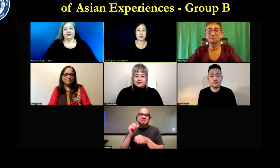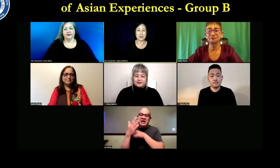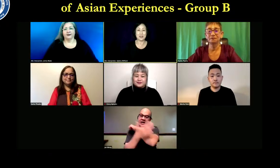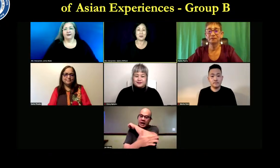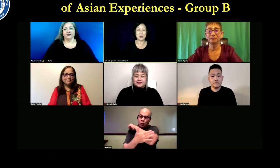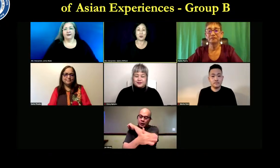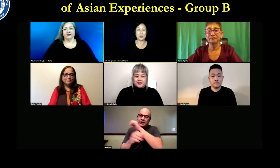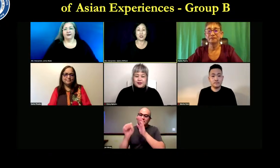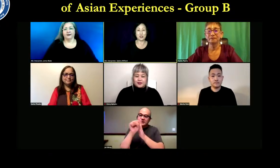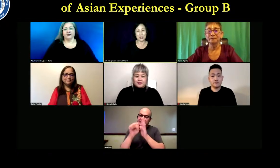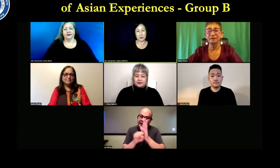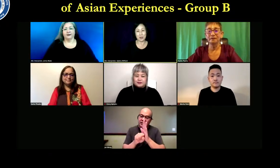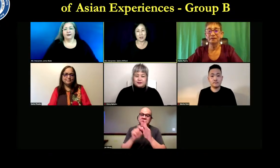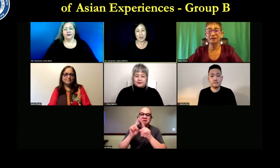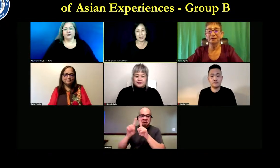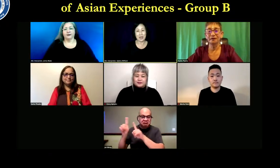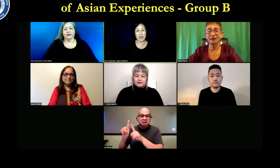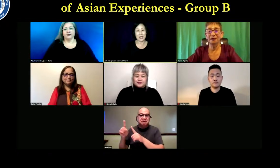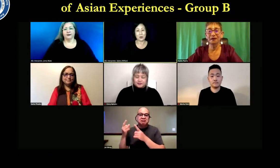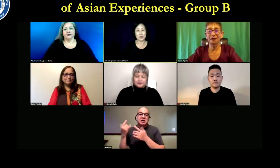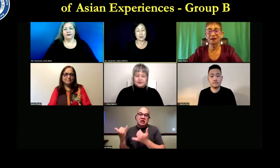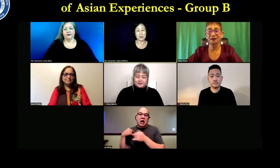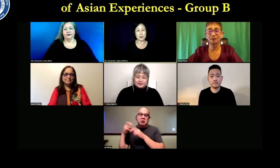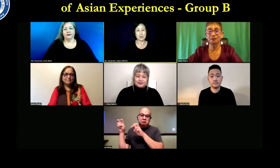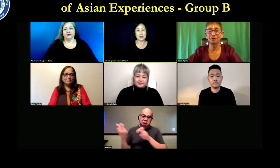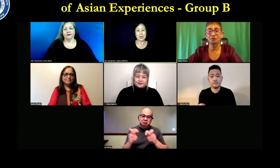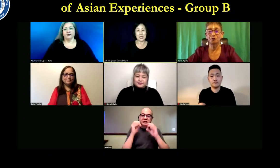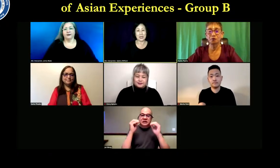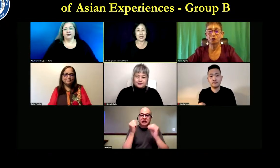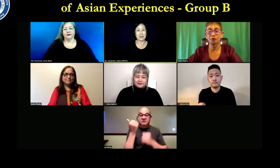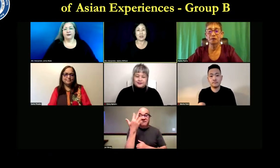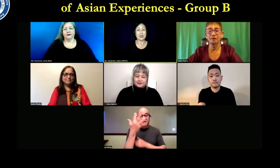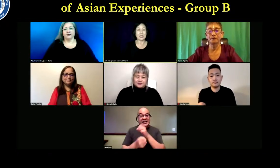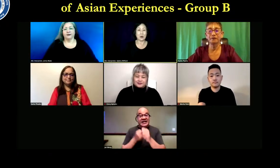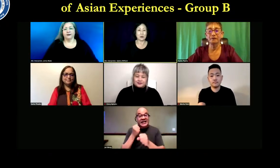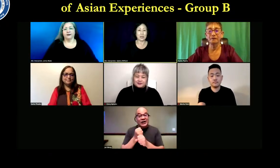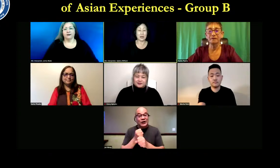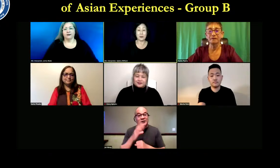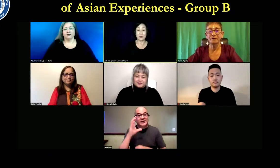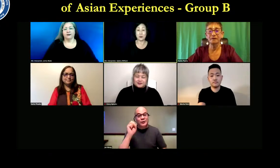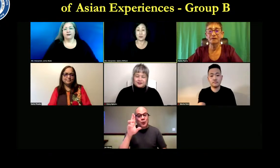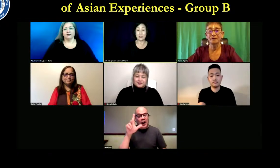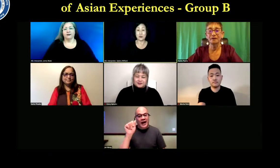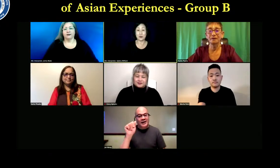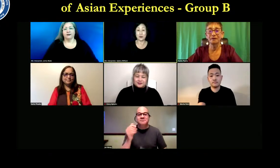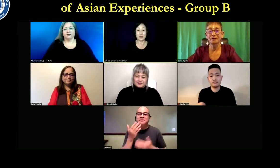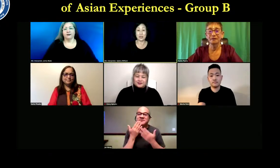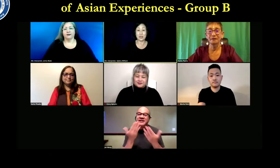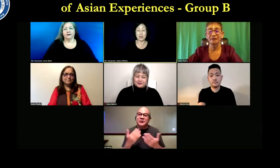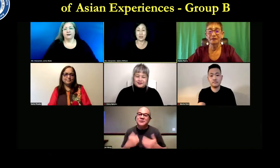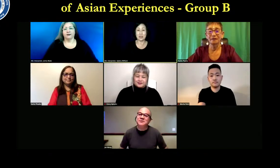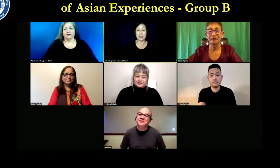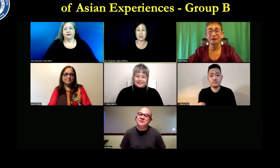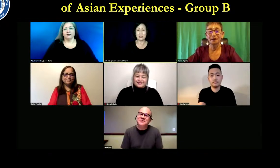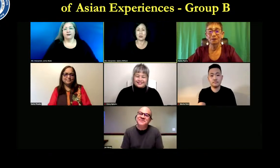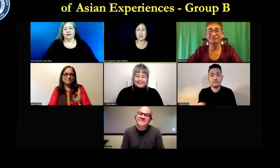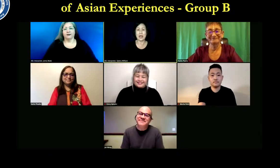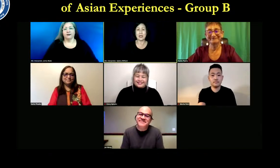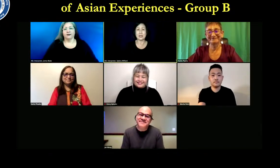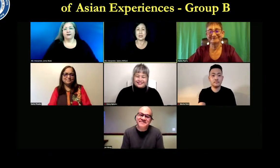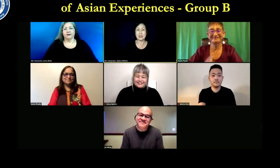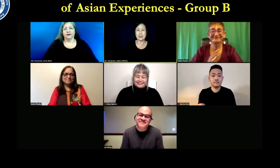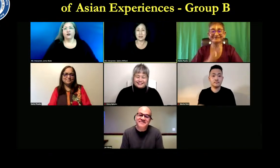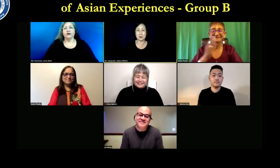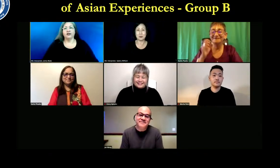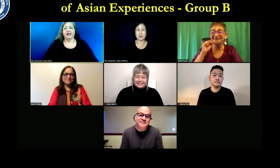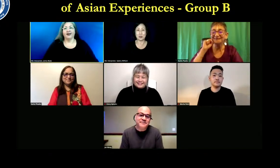at a campus. My previous job, I was with the state and the county, and I've been teaching for 15 years